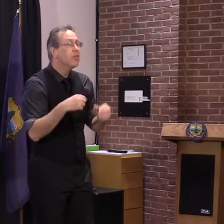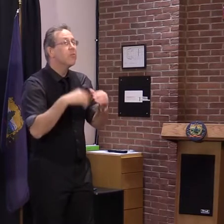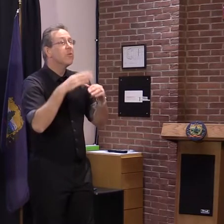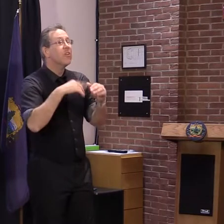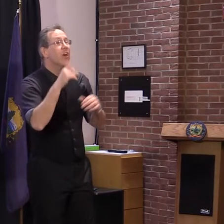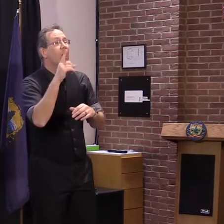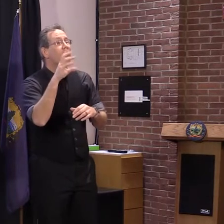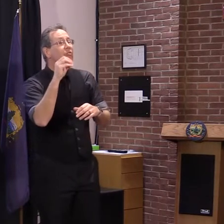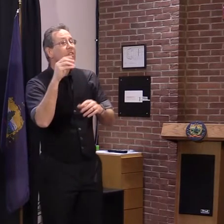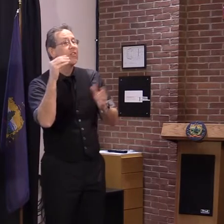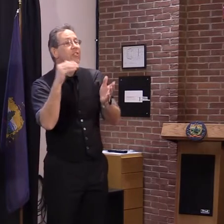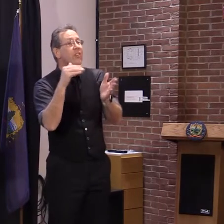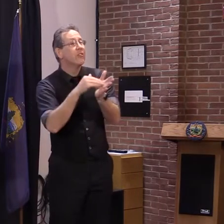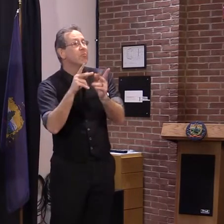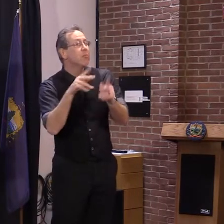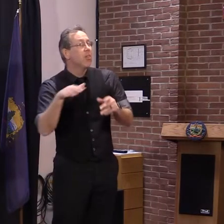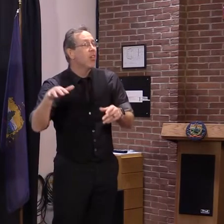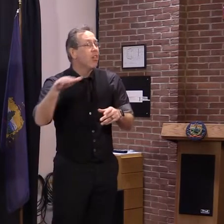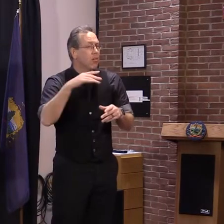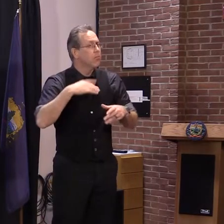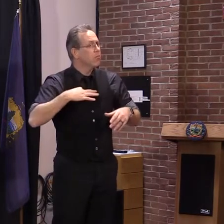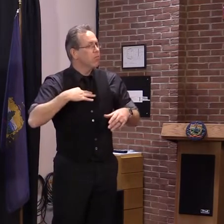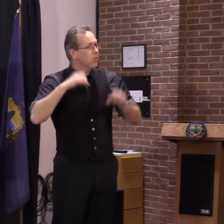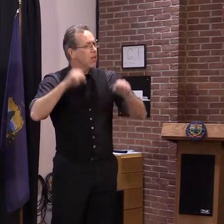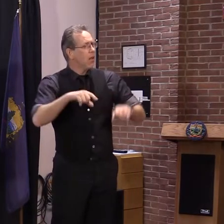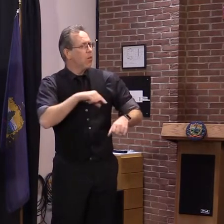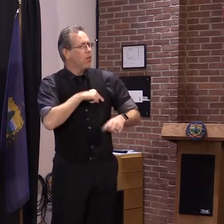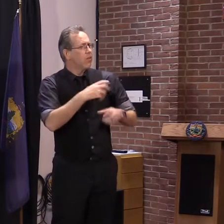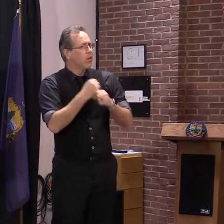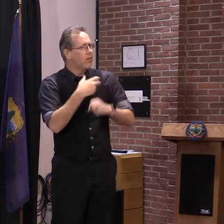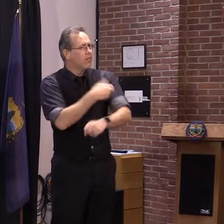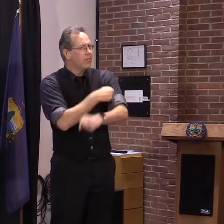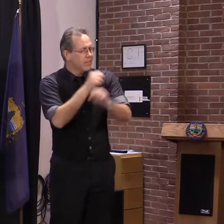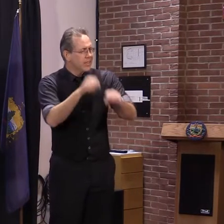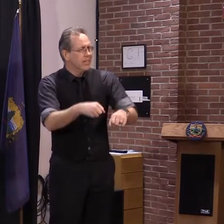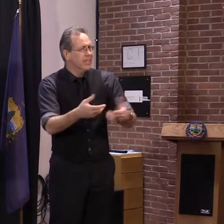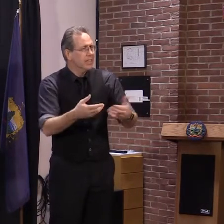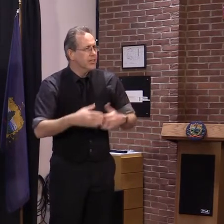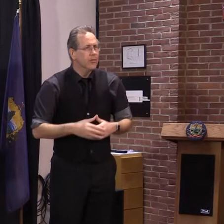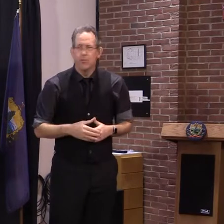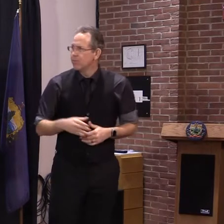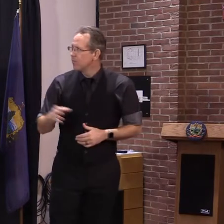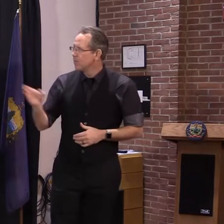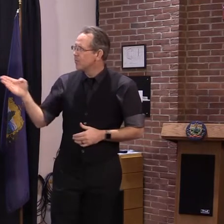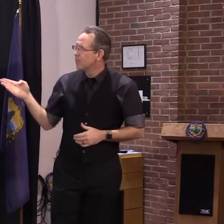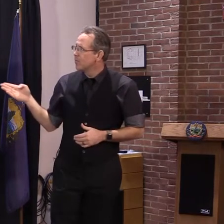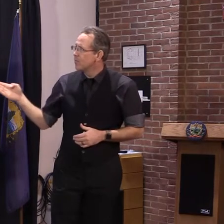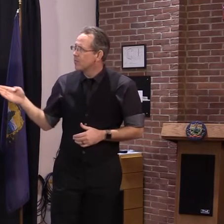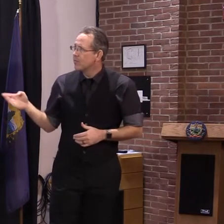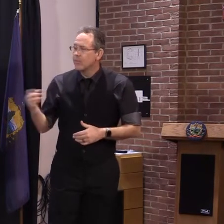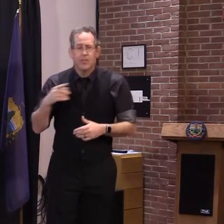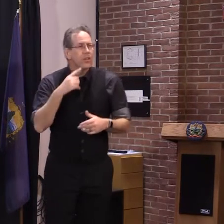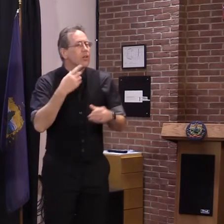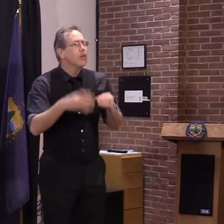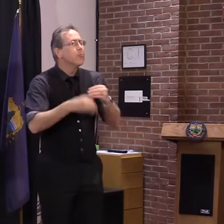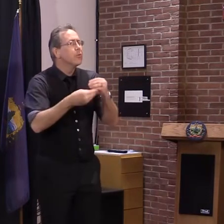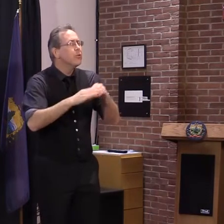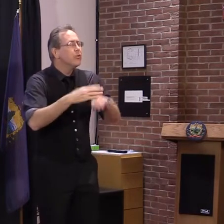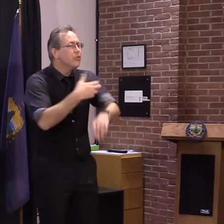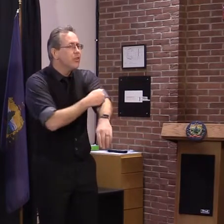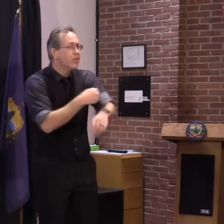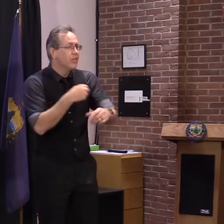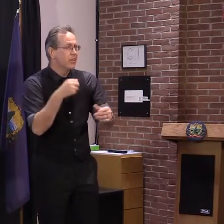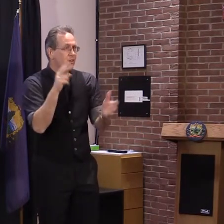who have not yet gotten it. You can see on this final slide that we had just over 2,600 people get their booster shot this week. So that's